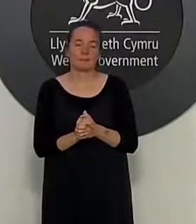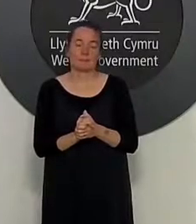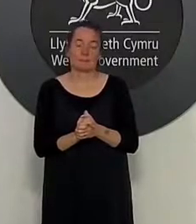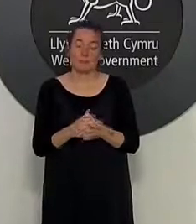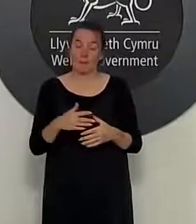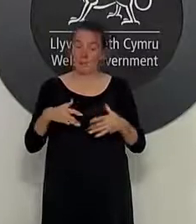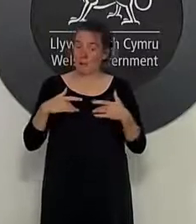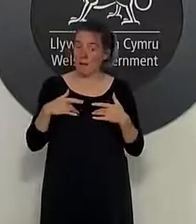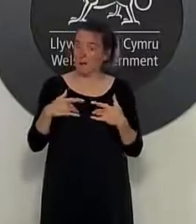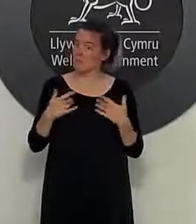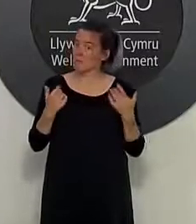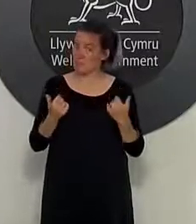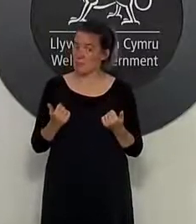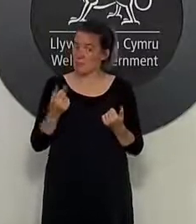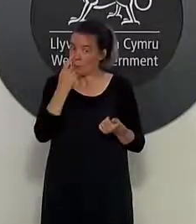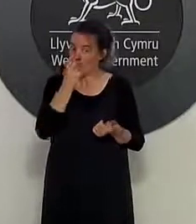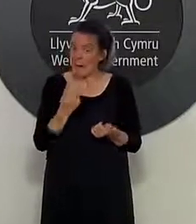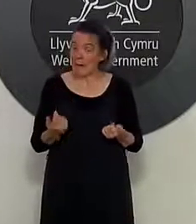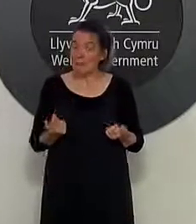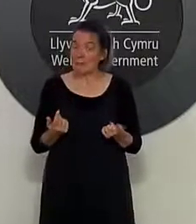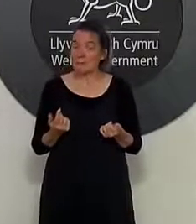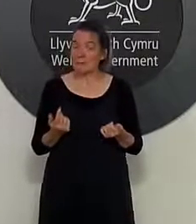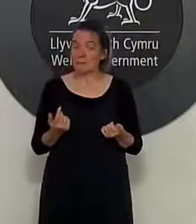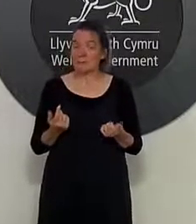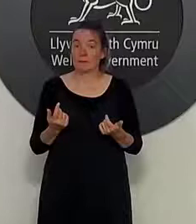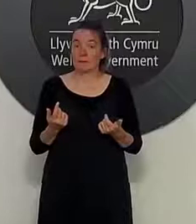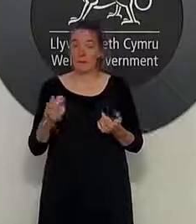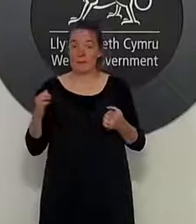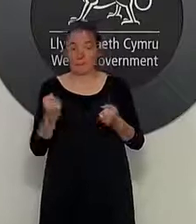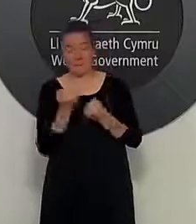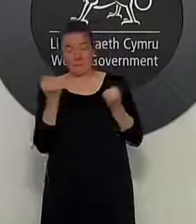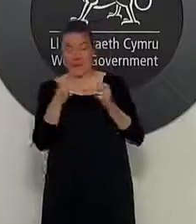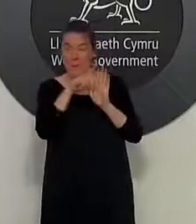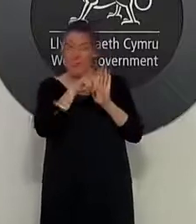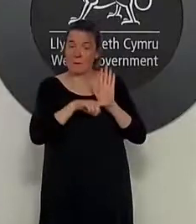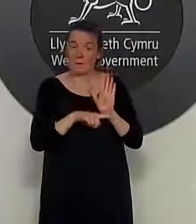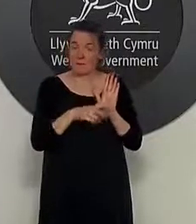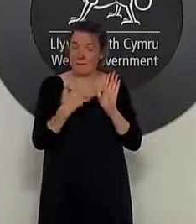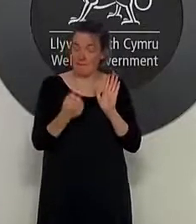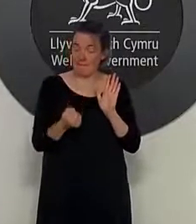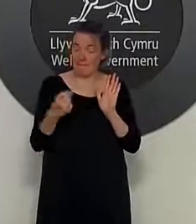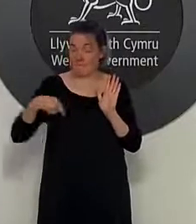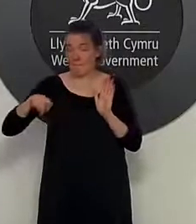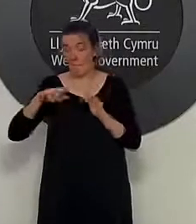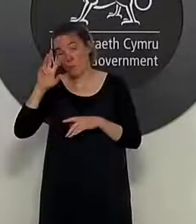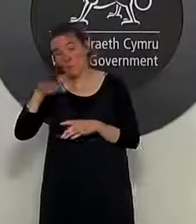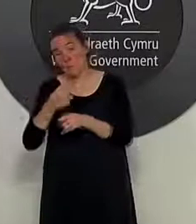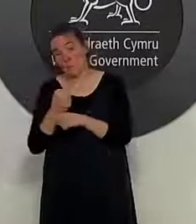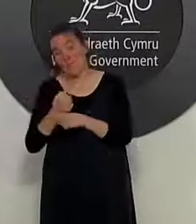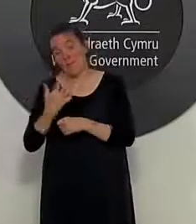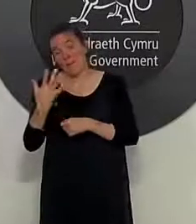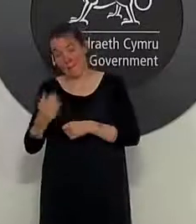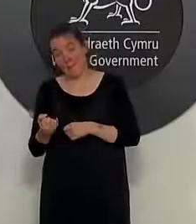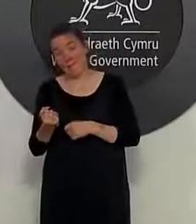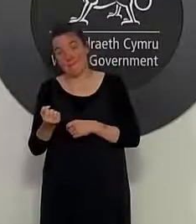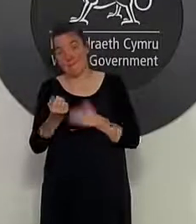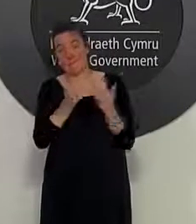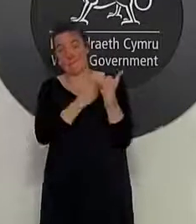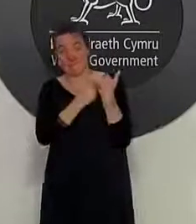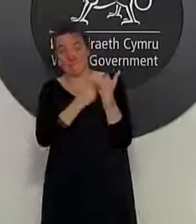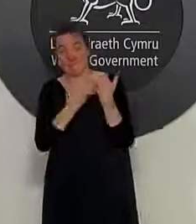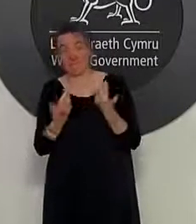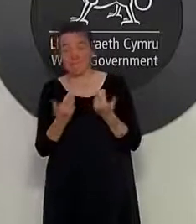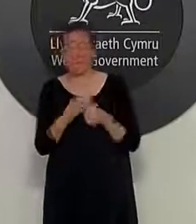of doing it, that the powers necessary are powers that the Welsh Government holds, that local authorities are the